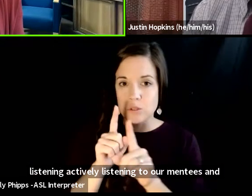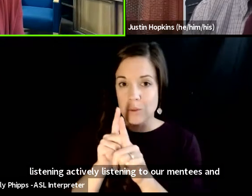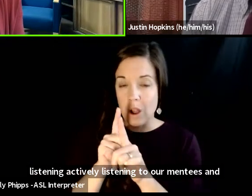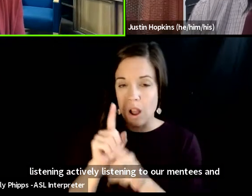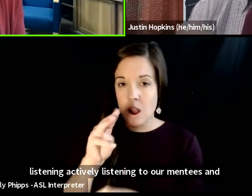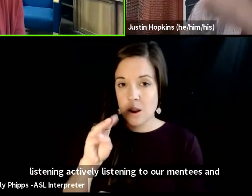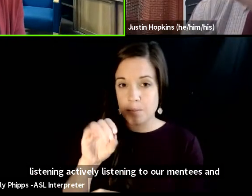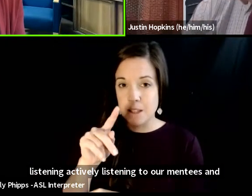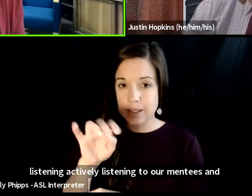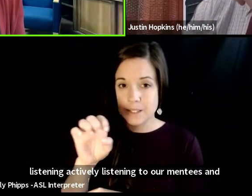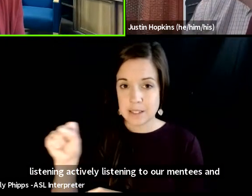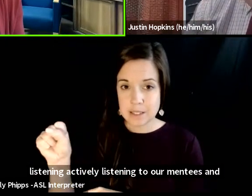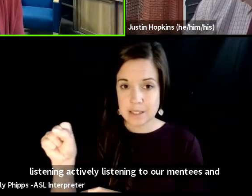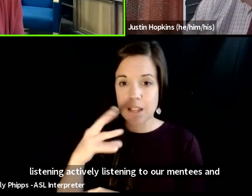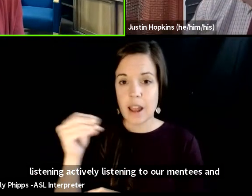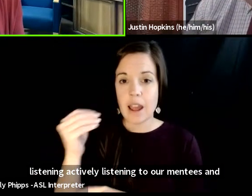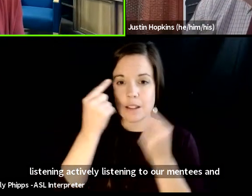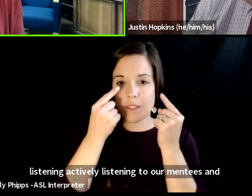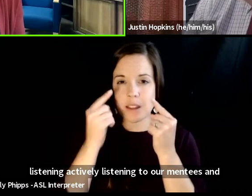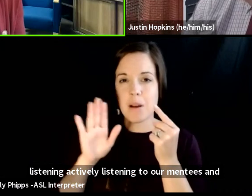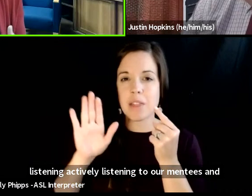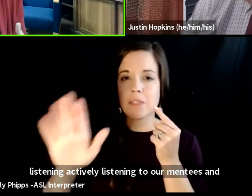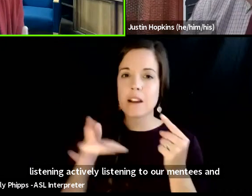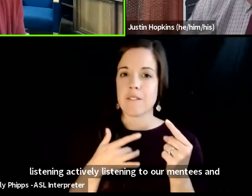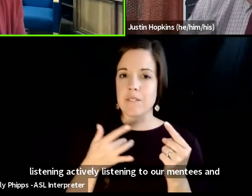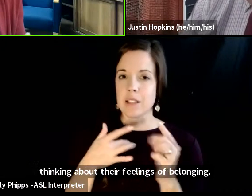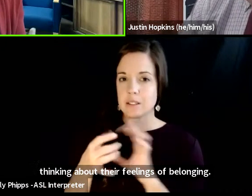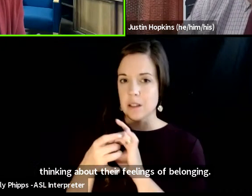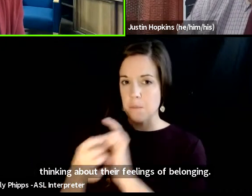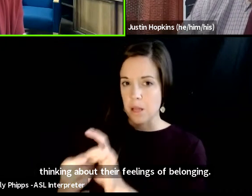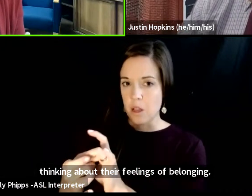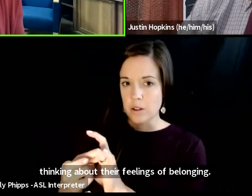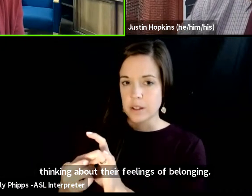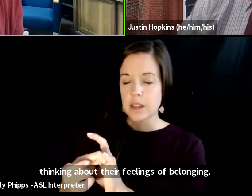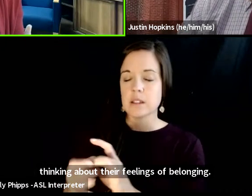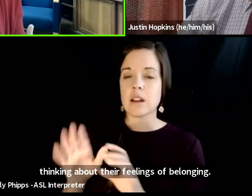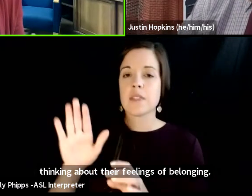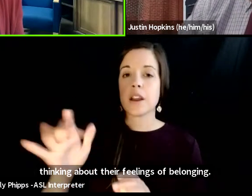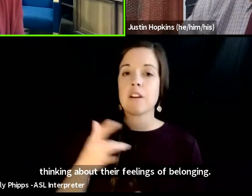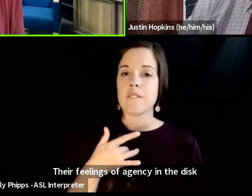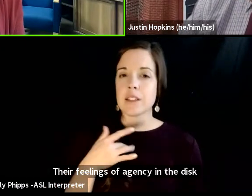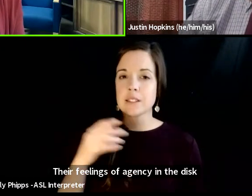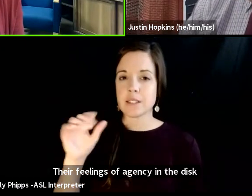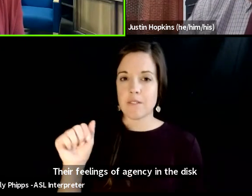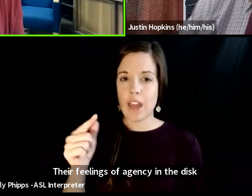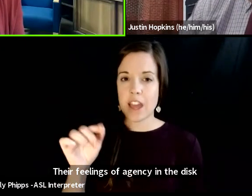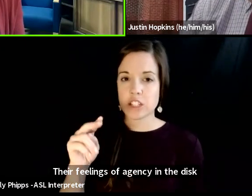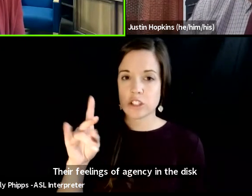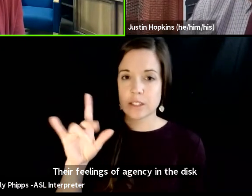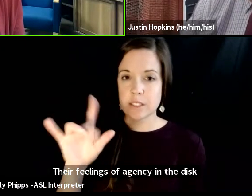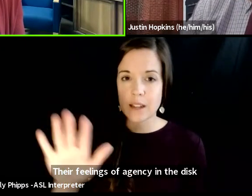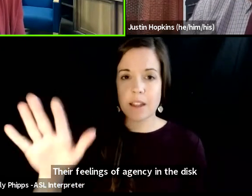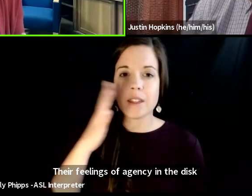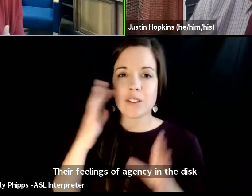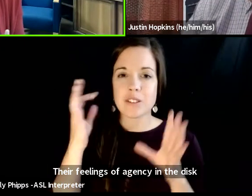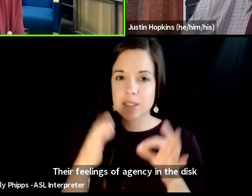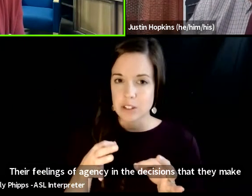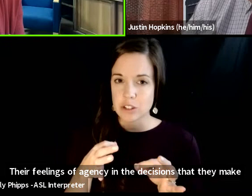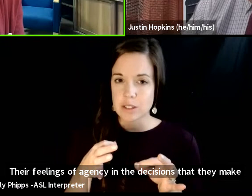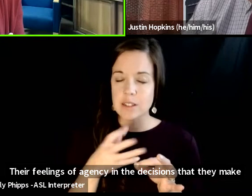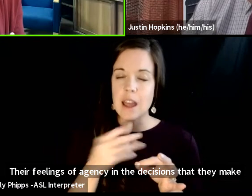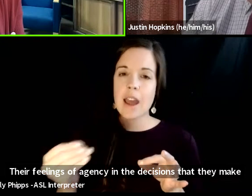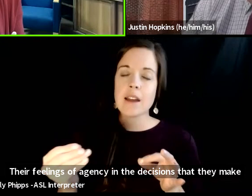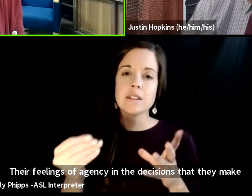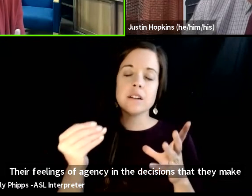thinking about their feelings of belonging, their feelings of agency in the decisions that they make, and the